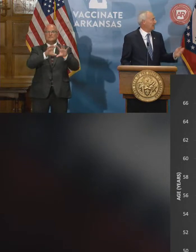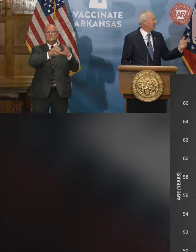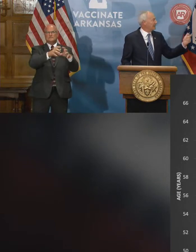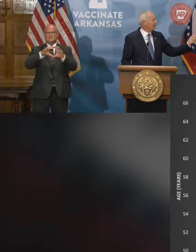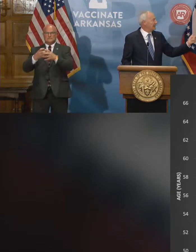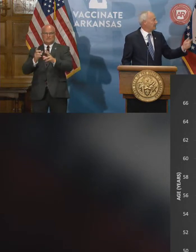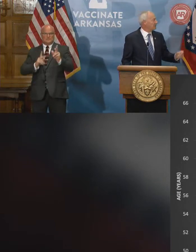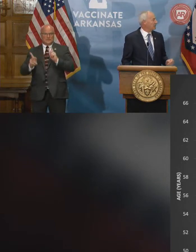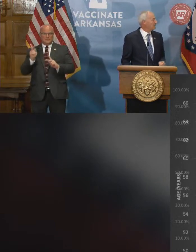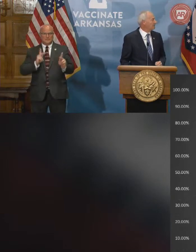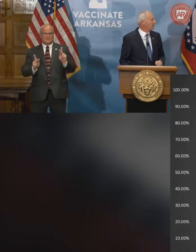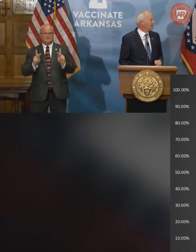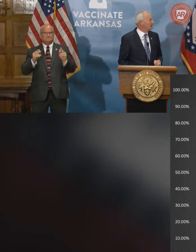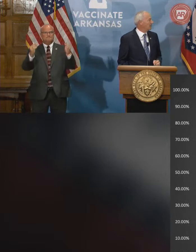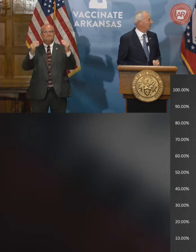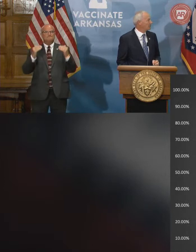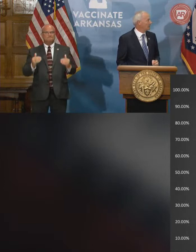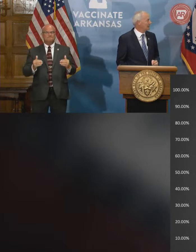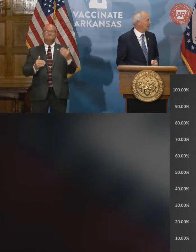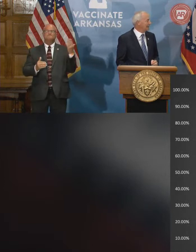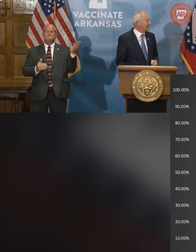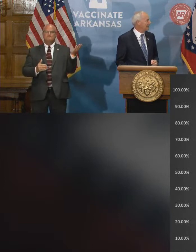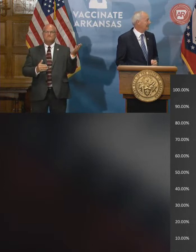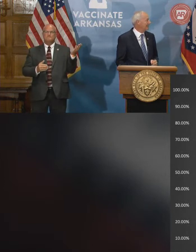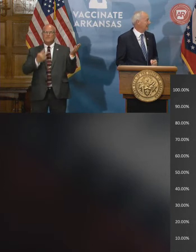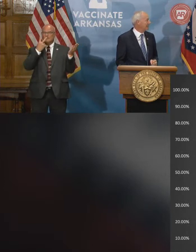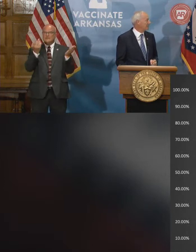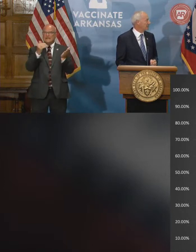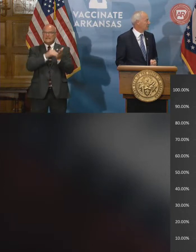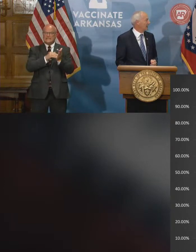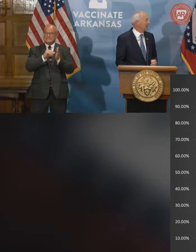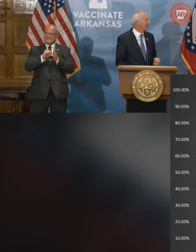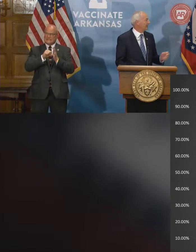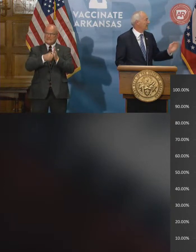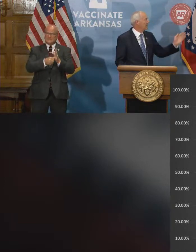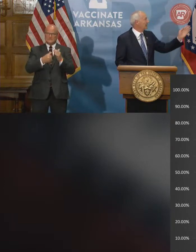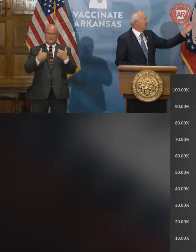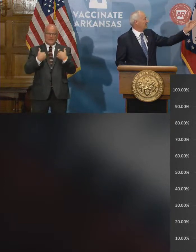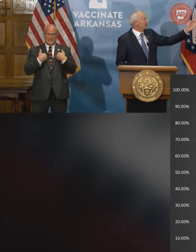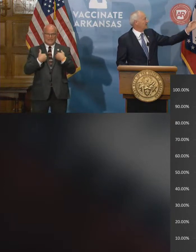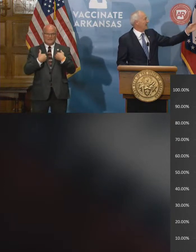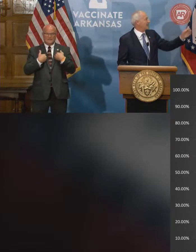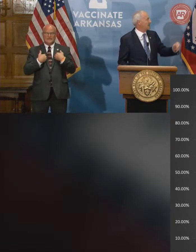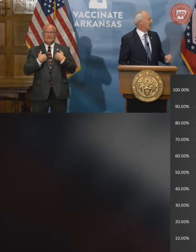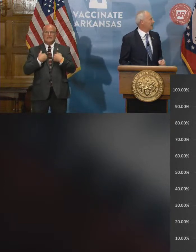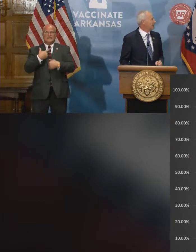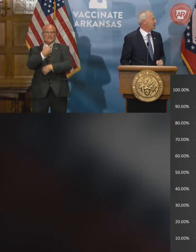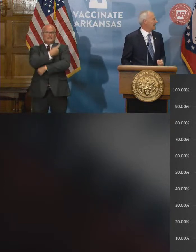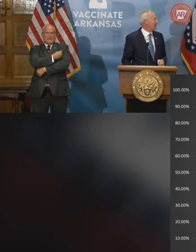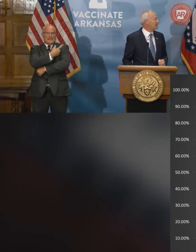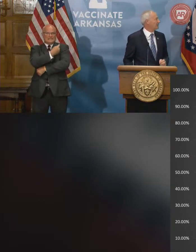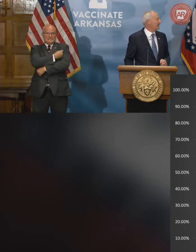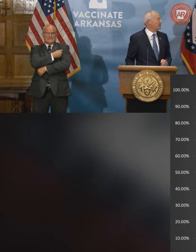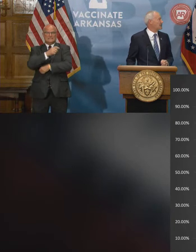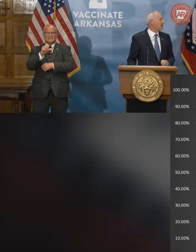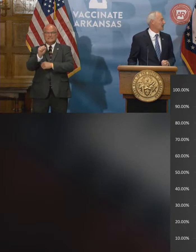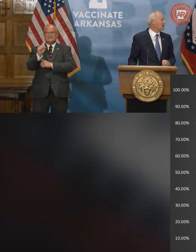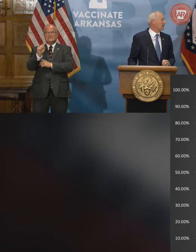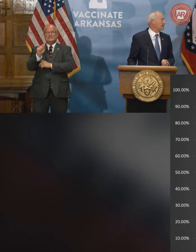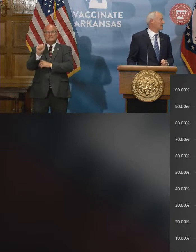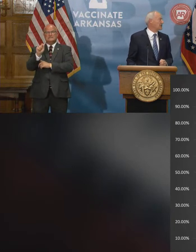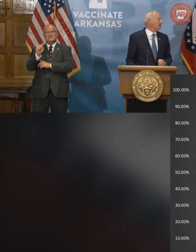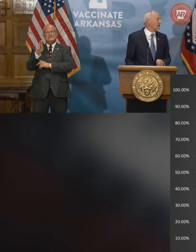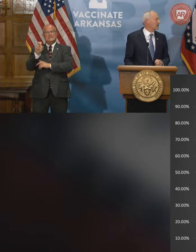populations. And then the next one, you'll see again the emphasis that we have This is the vaccination status of